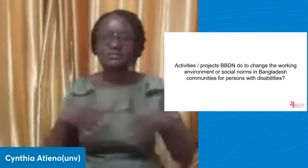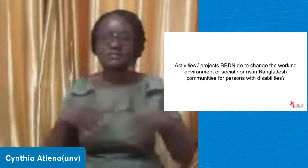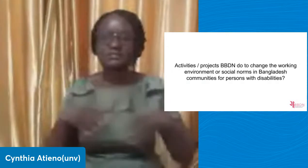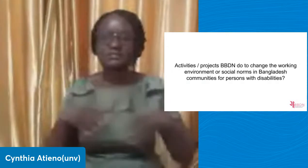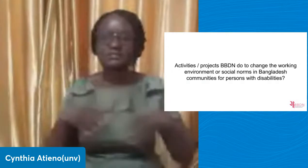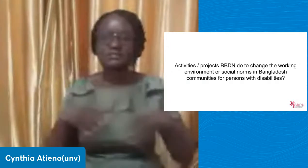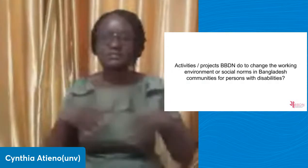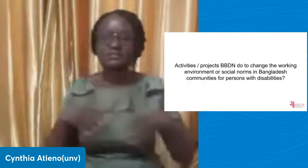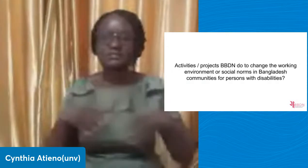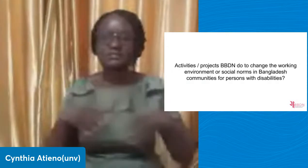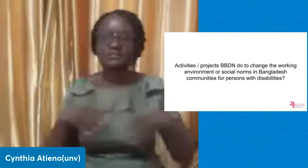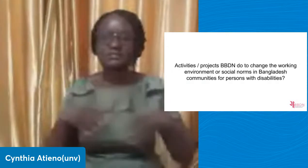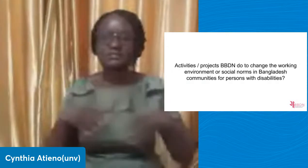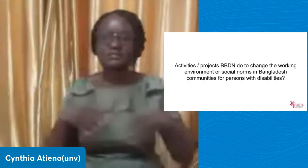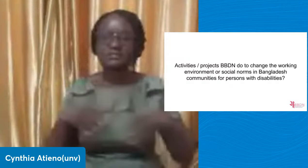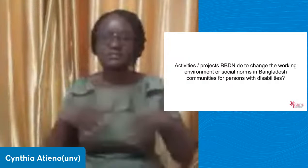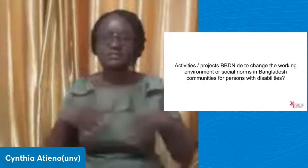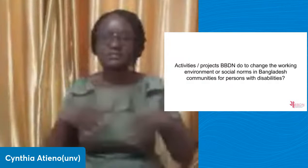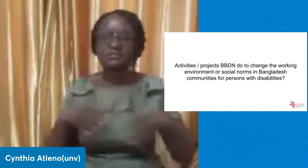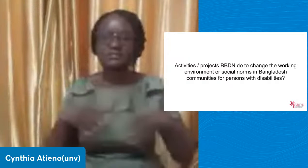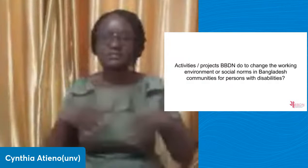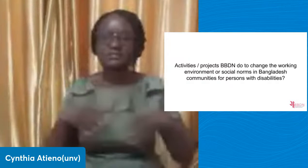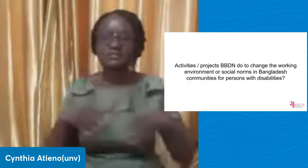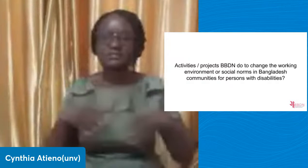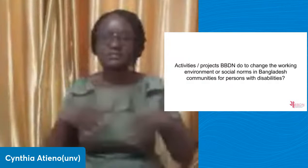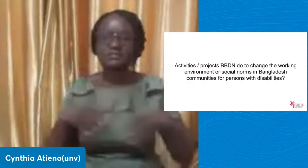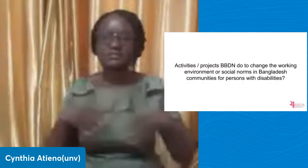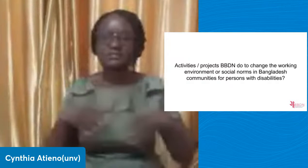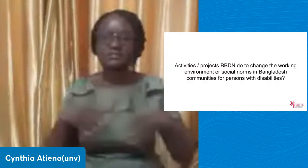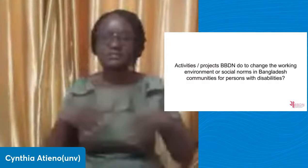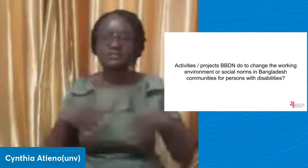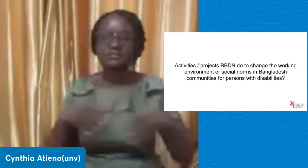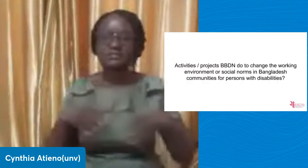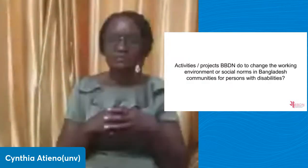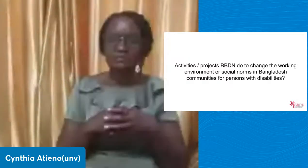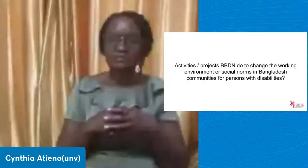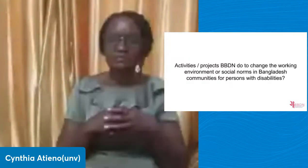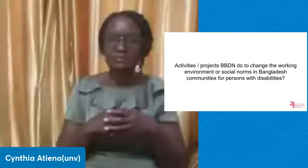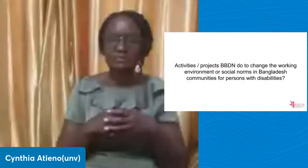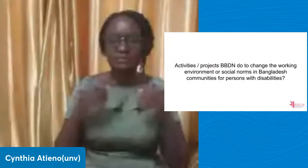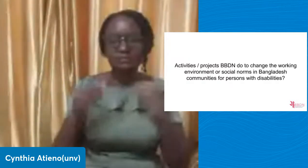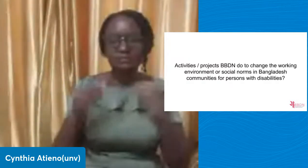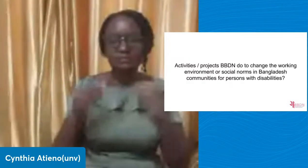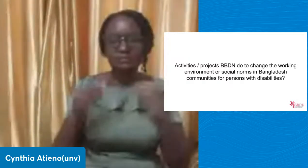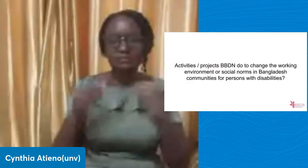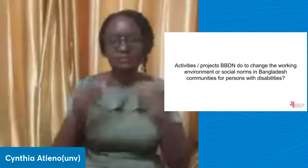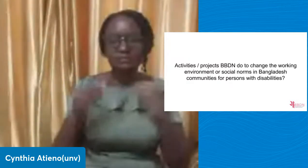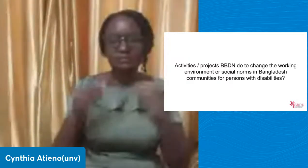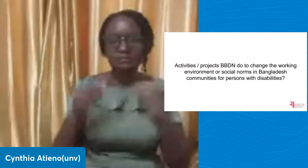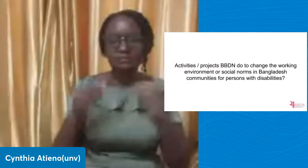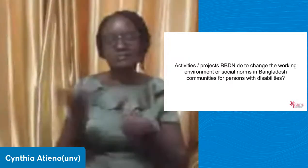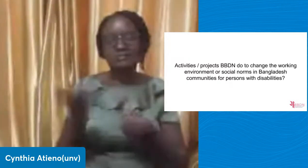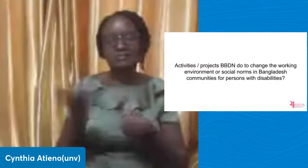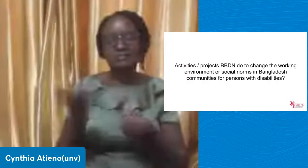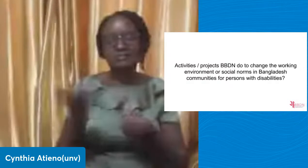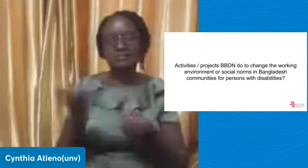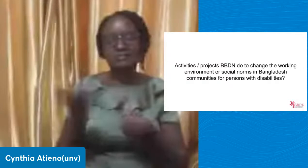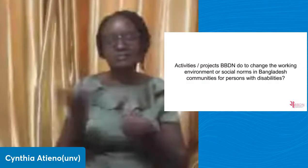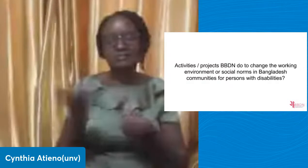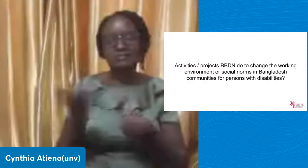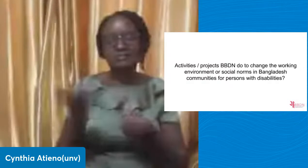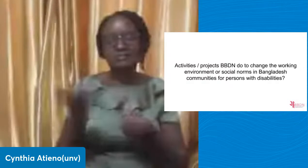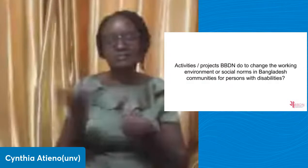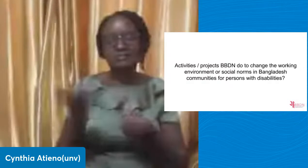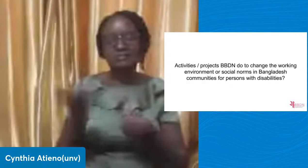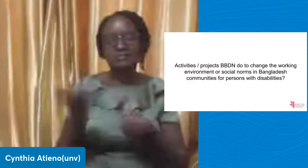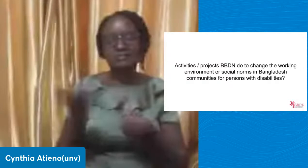of persons with disabilities. Employers joining BBDN can increase their capacity to address the needs